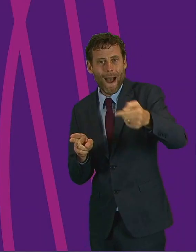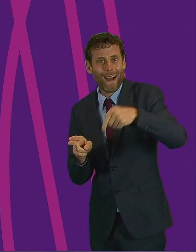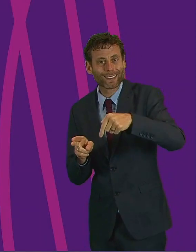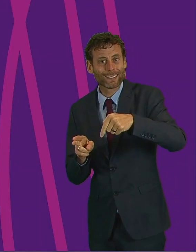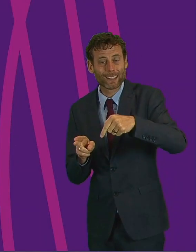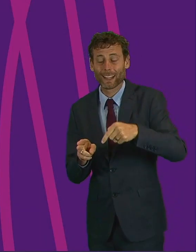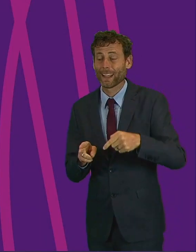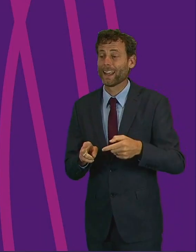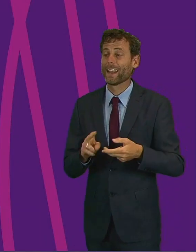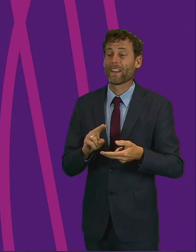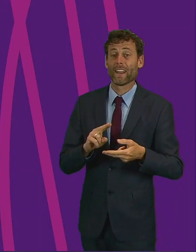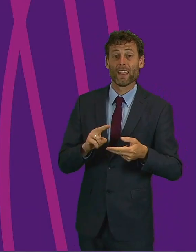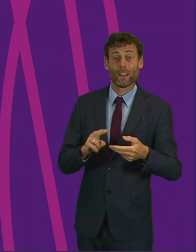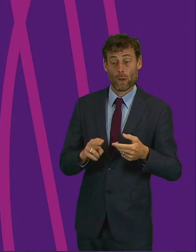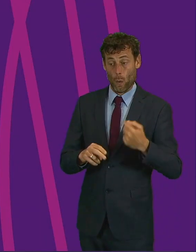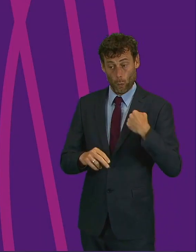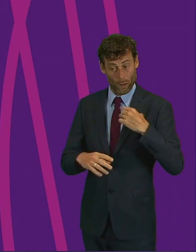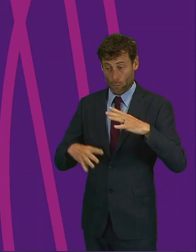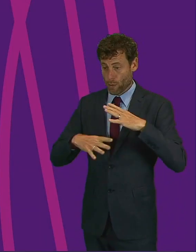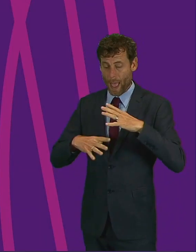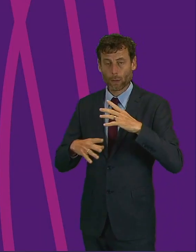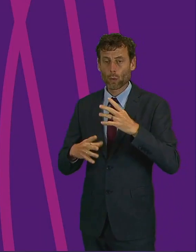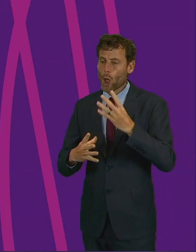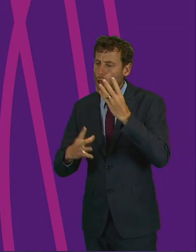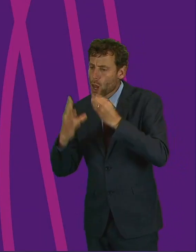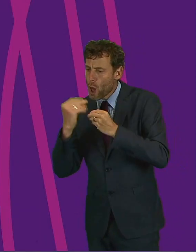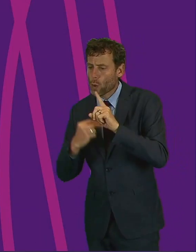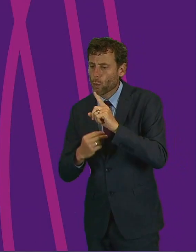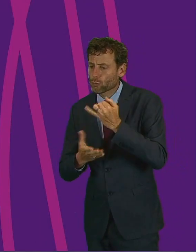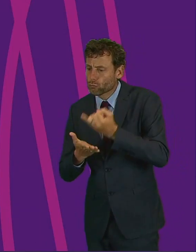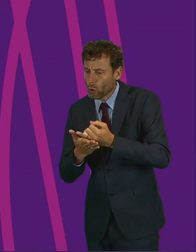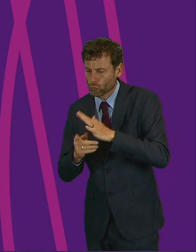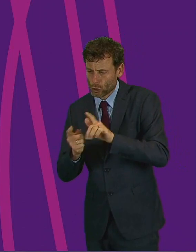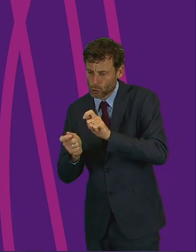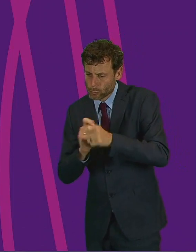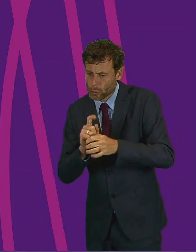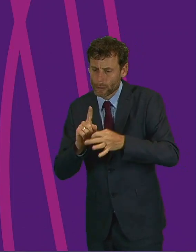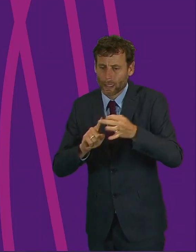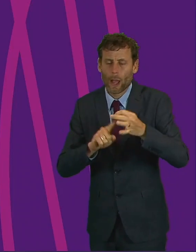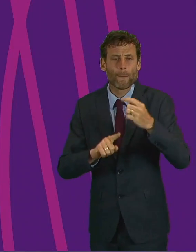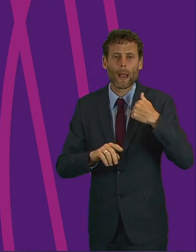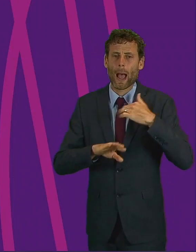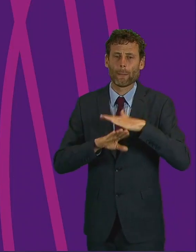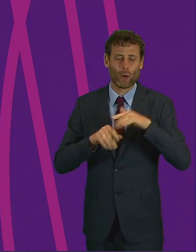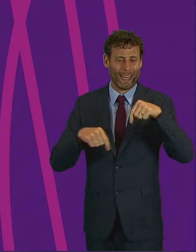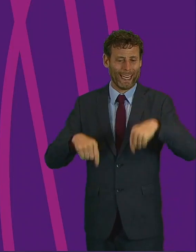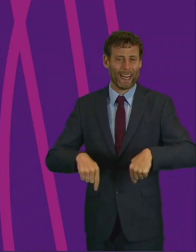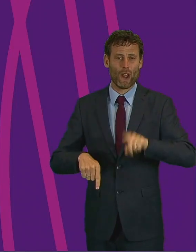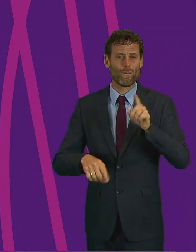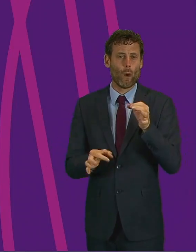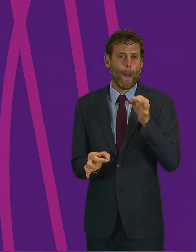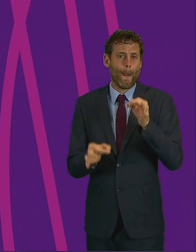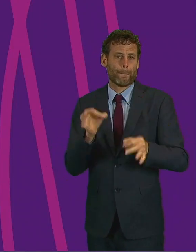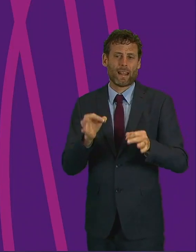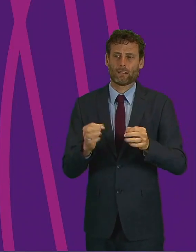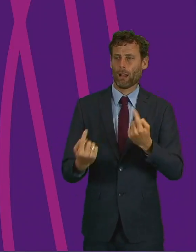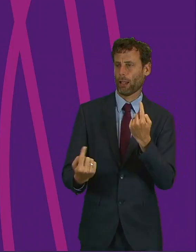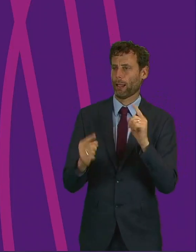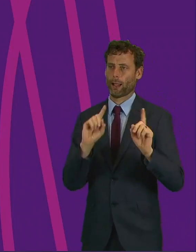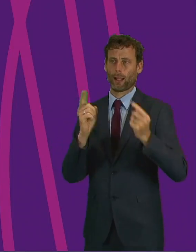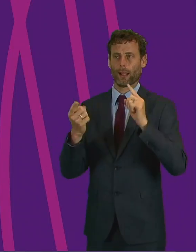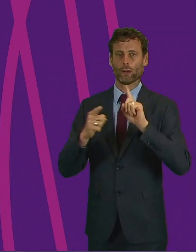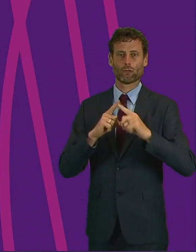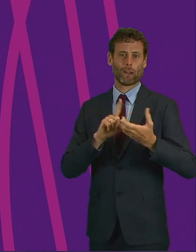learning lessons along the way, we will absolutely do that. But I'm not interested in political game playing of any shape or form right now. I'm